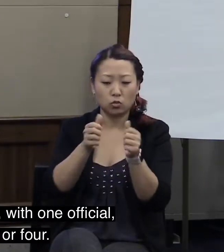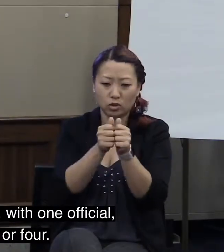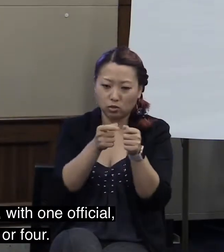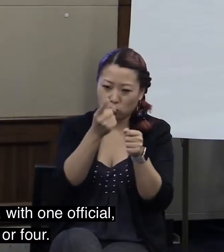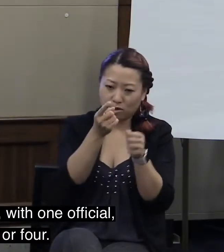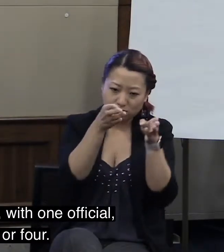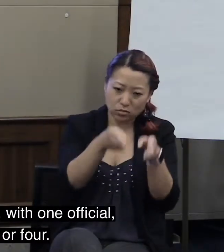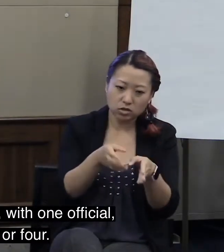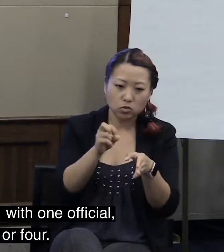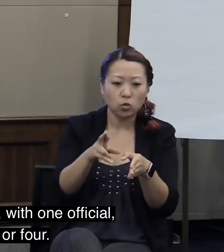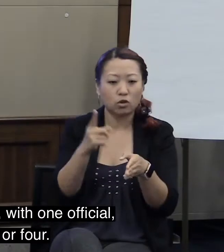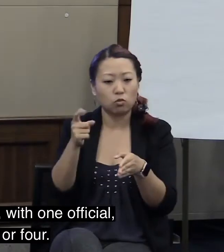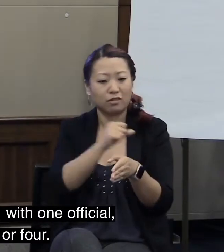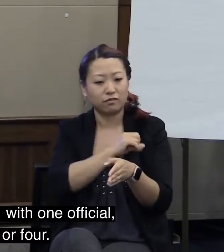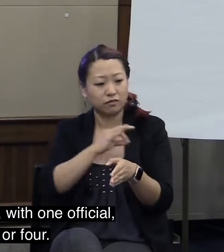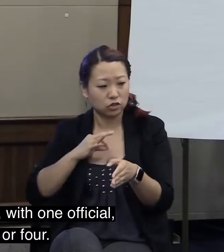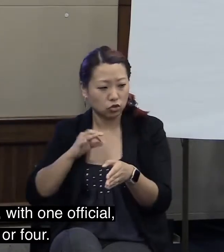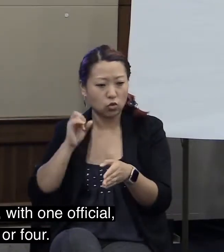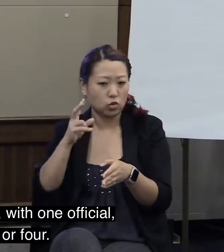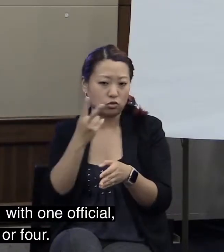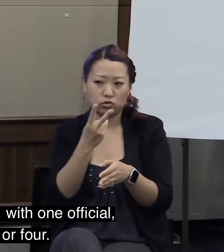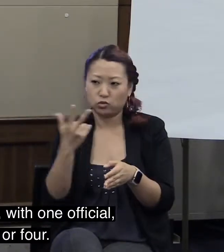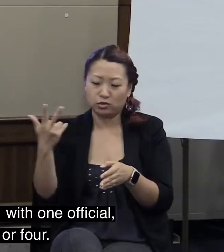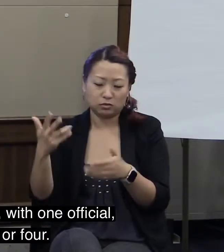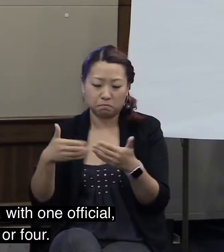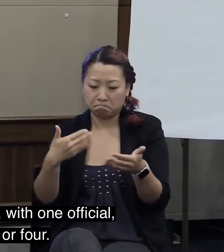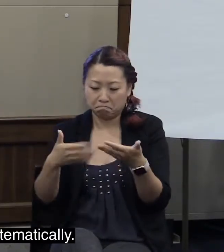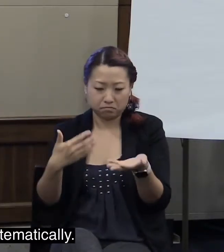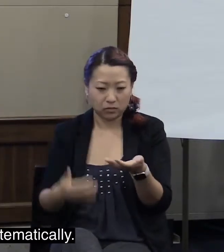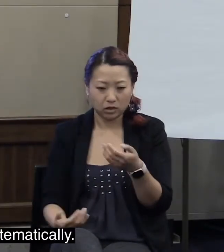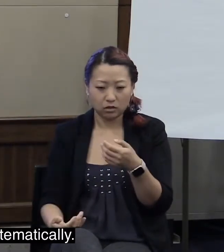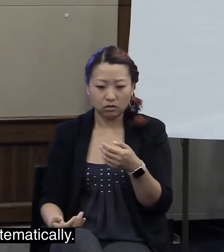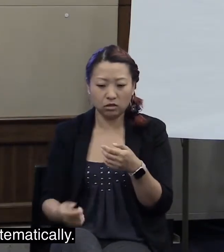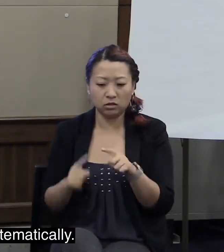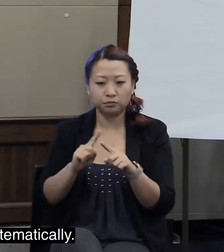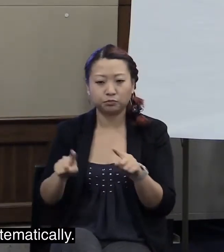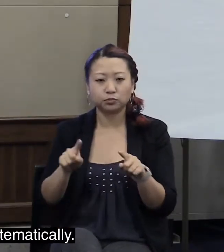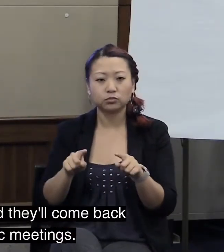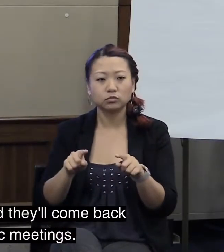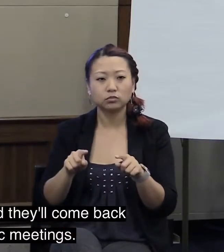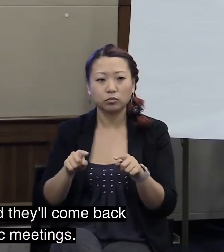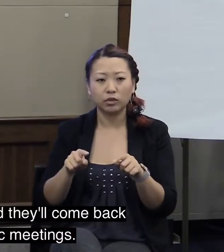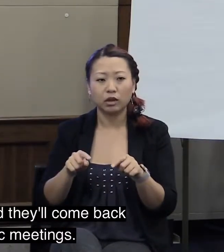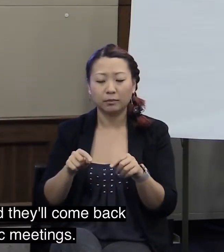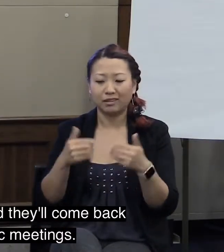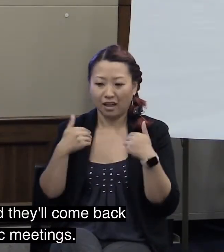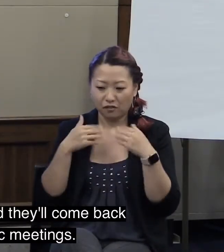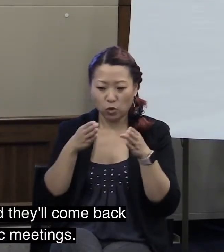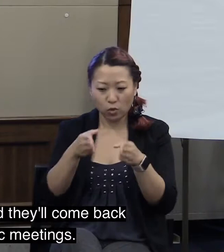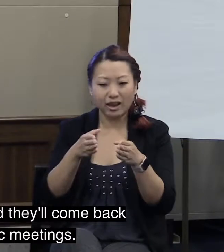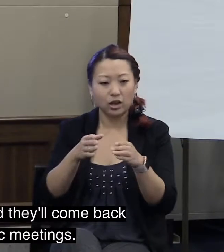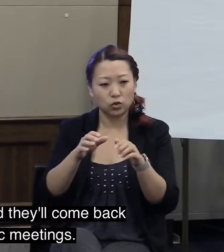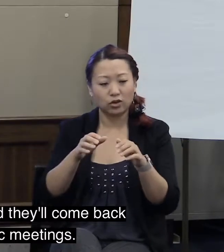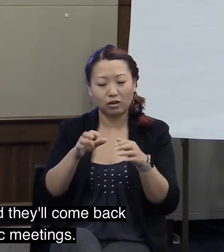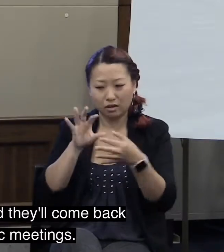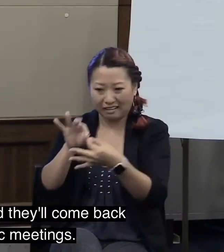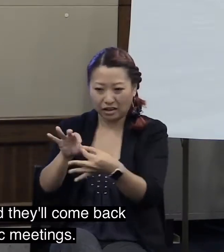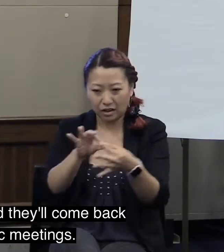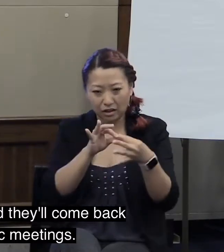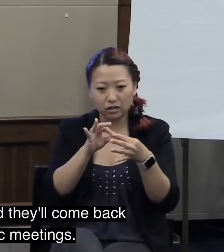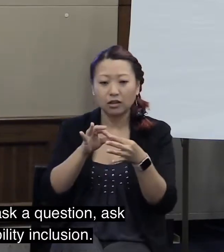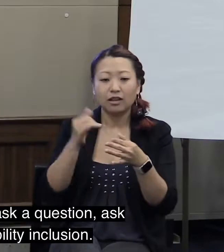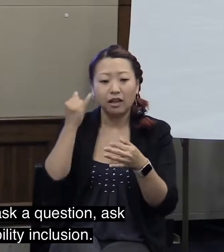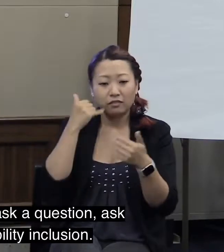one official, or two or three or four, but do it kind of systematically. And then when they get elected, they'll come back and they'll also have public